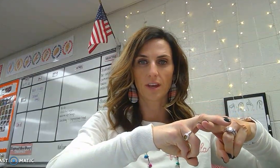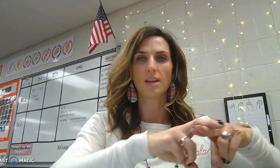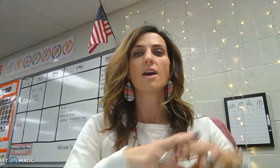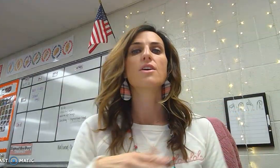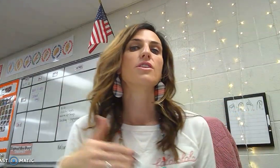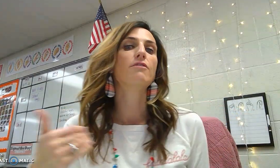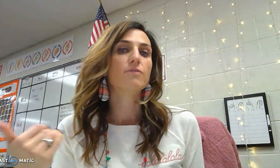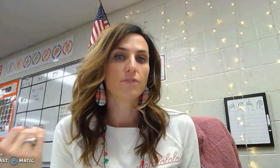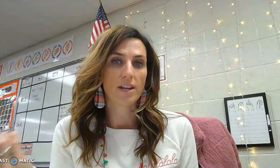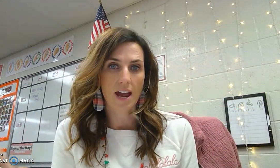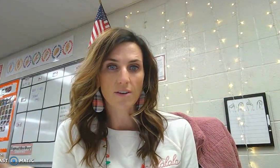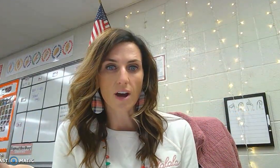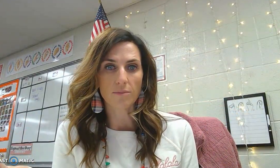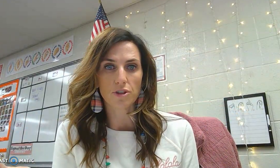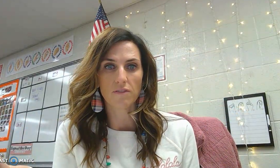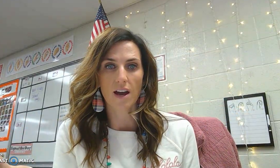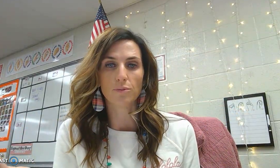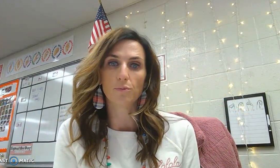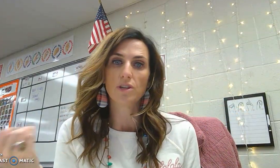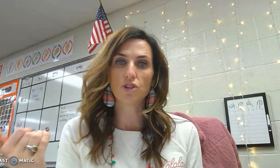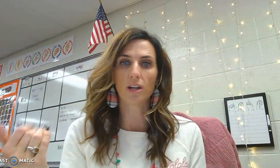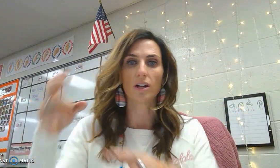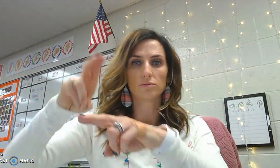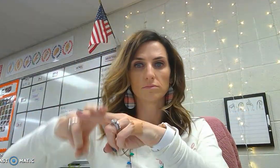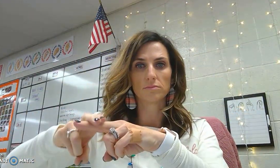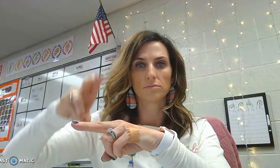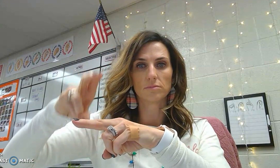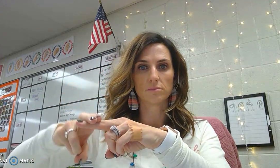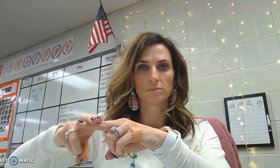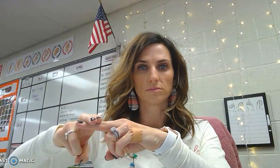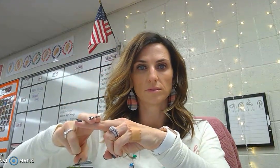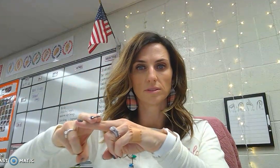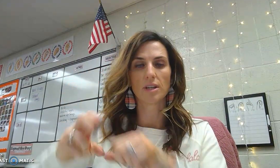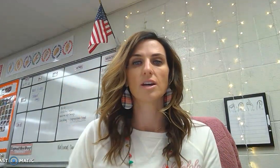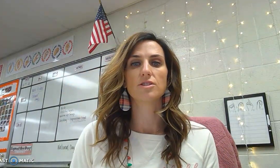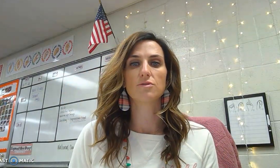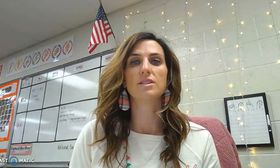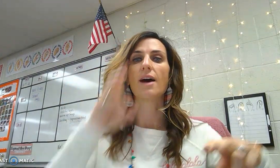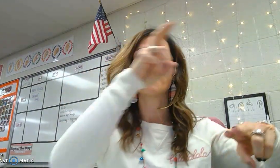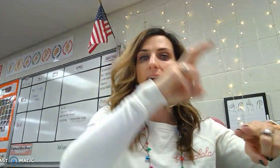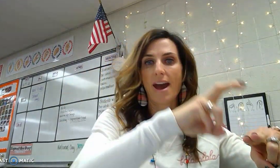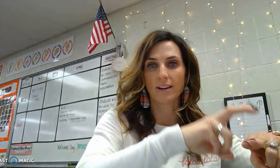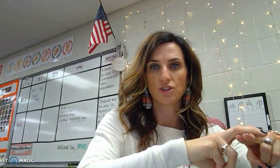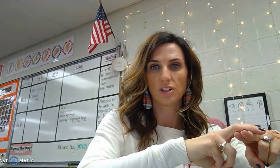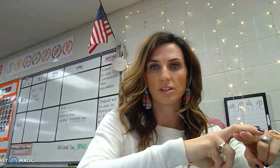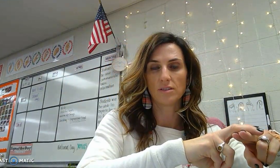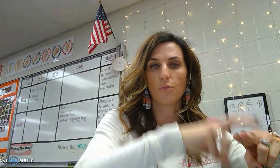Okay, the noun option of that would be chair. So see how my action, what